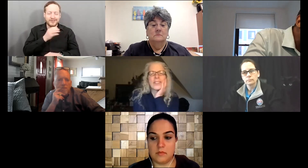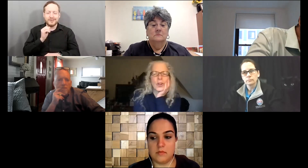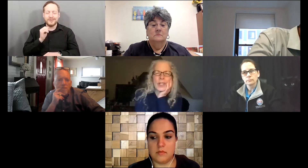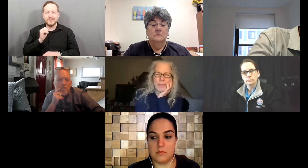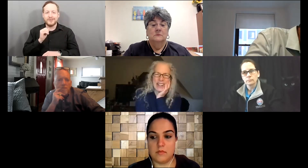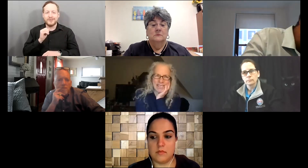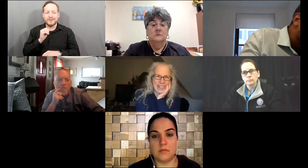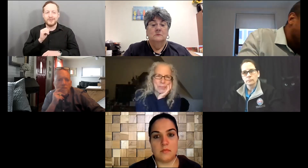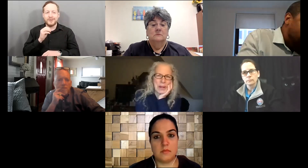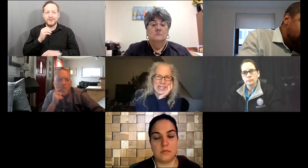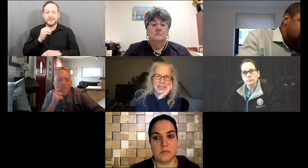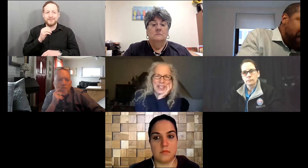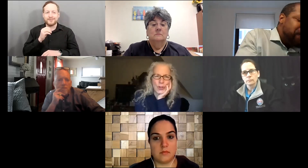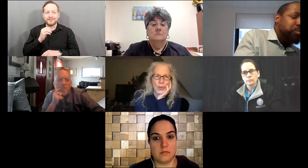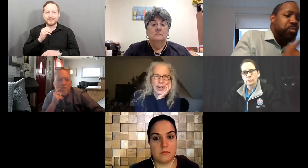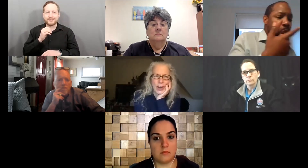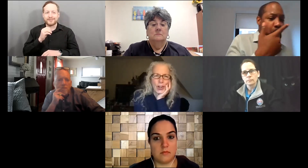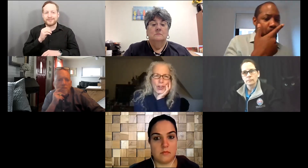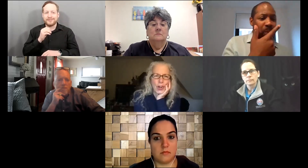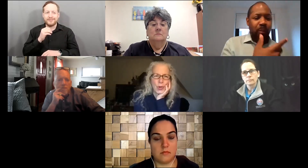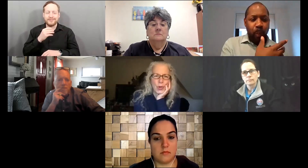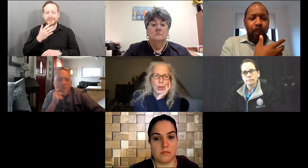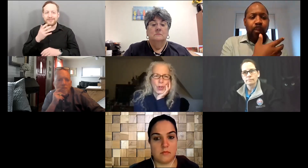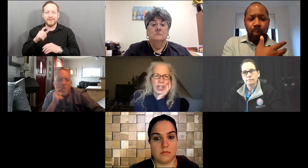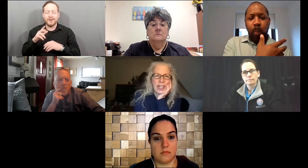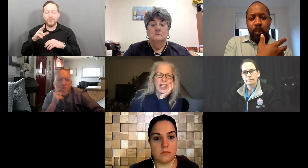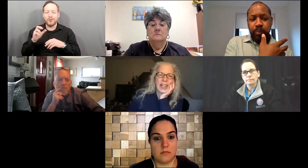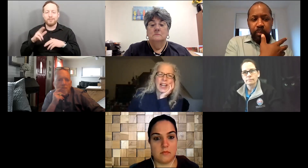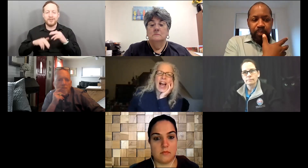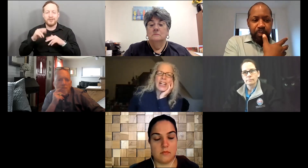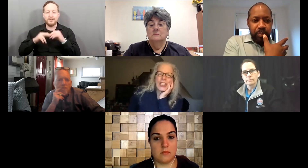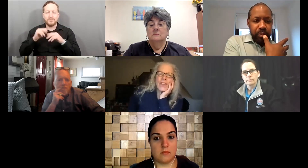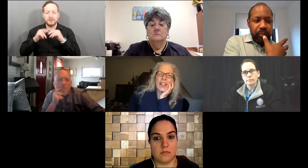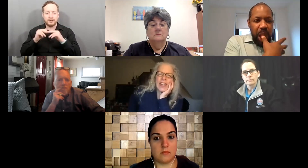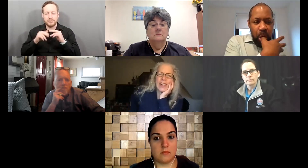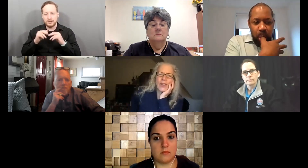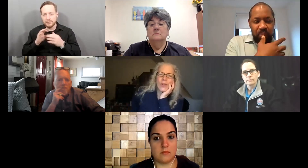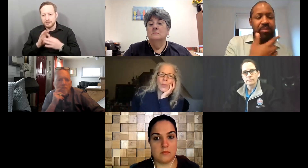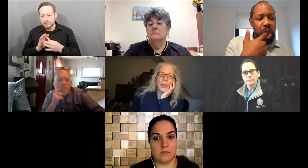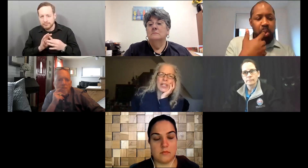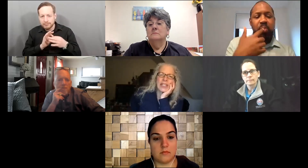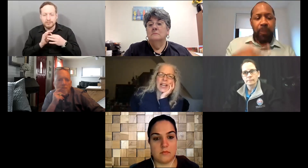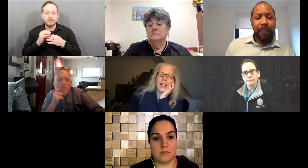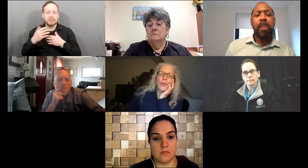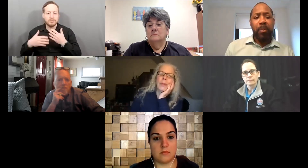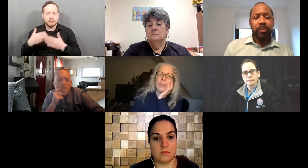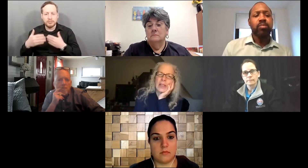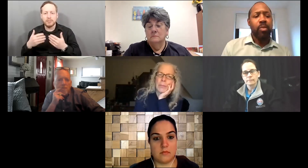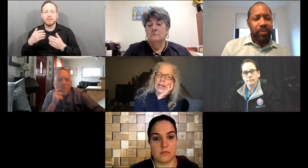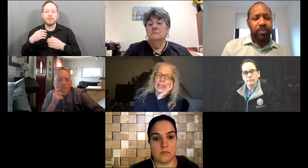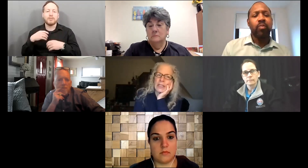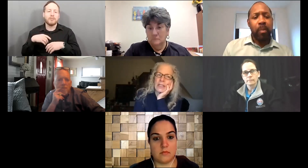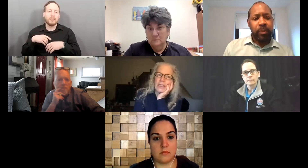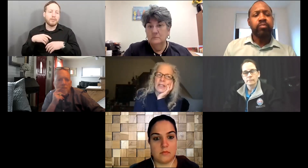it hasn't always been a positive history. So I just feel like we would need to kind of rebuild